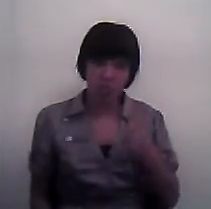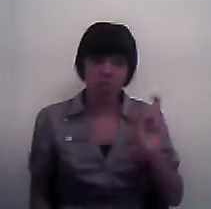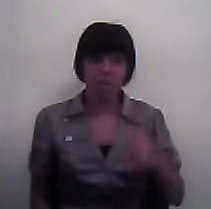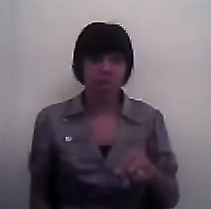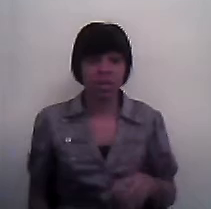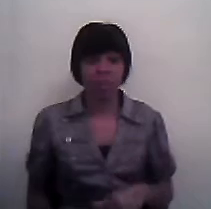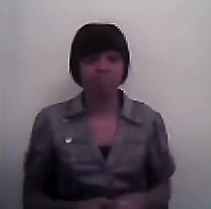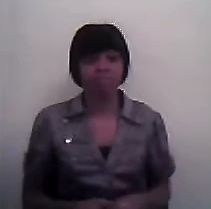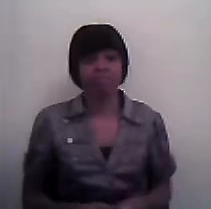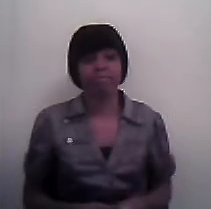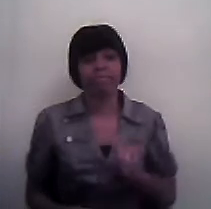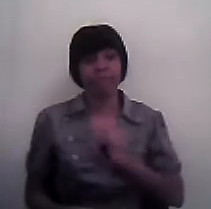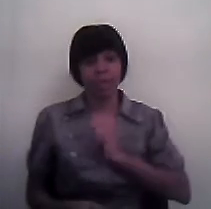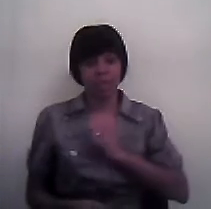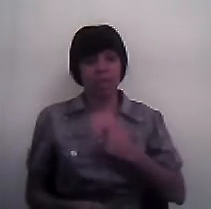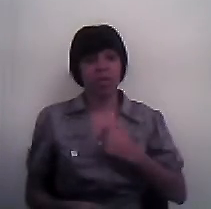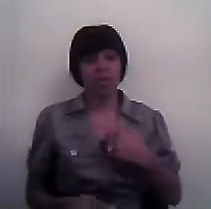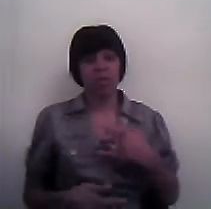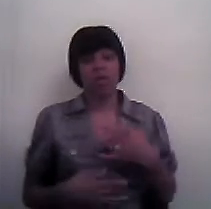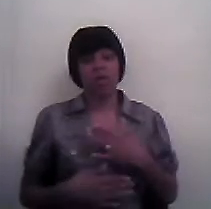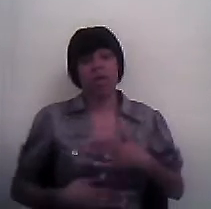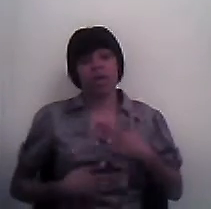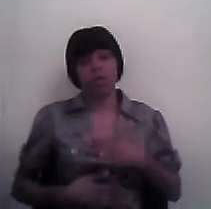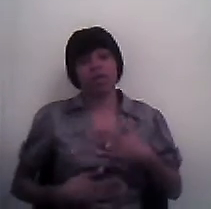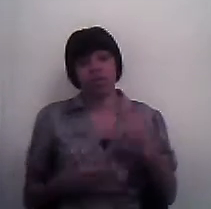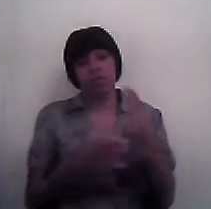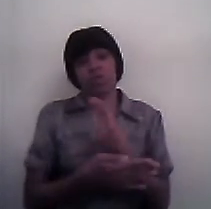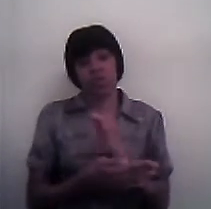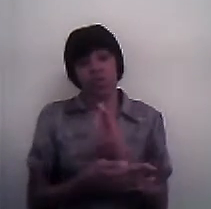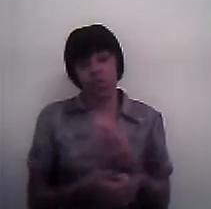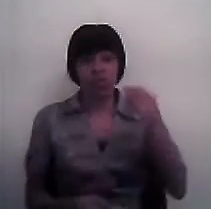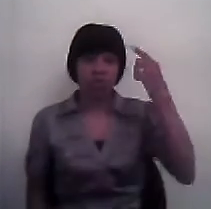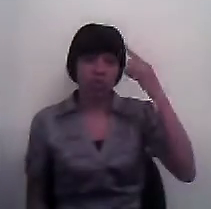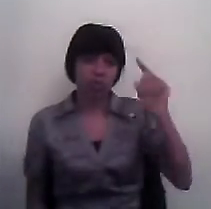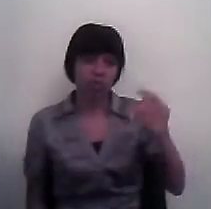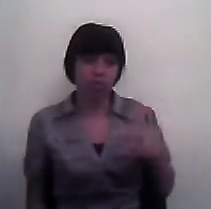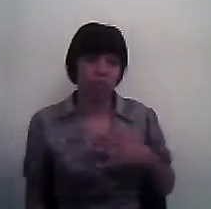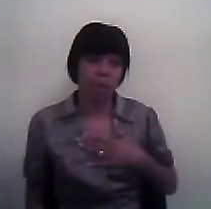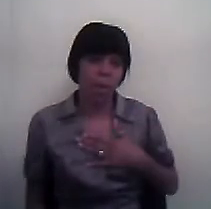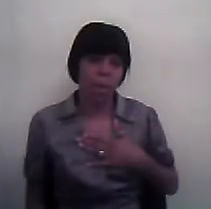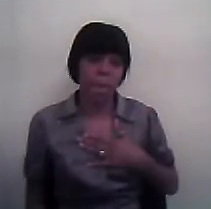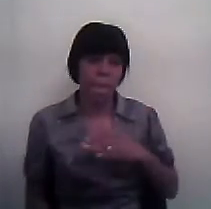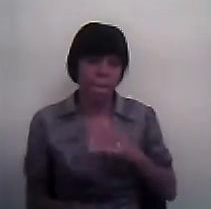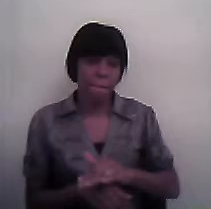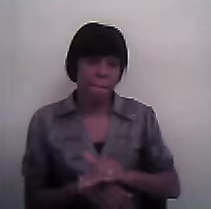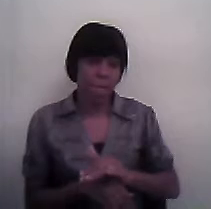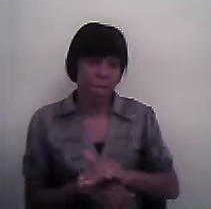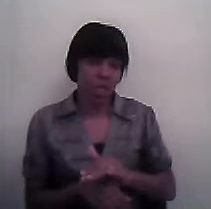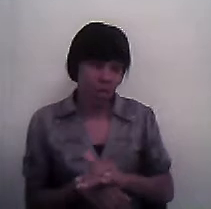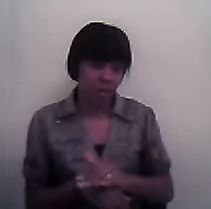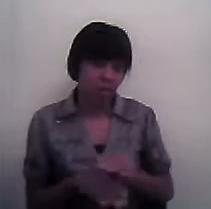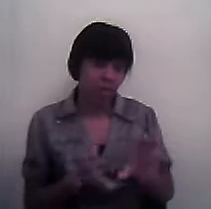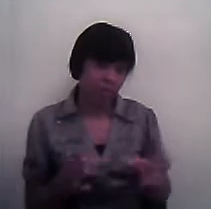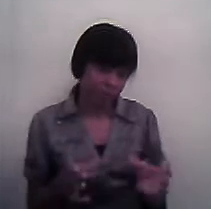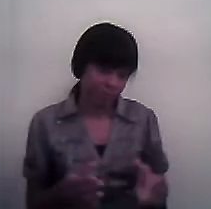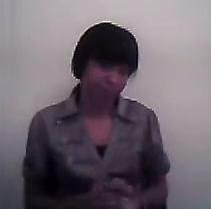And I have one more example that I use with a more advanced class. These tend to be sophomore